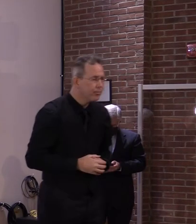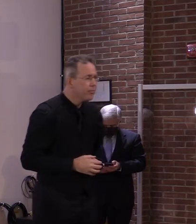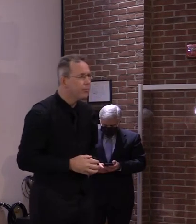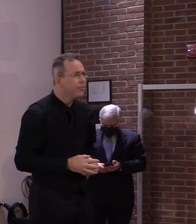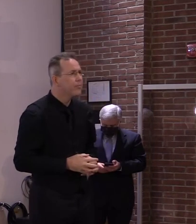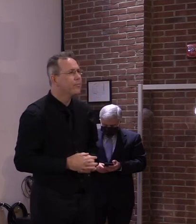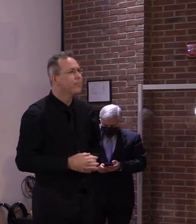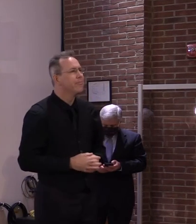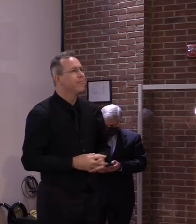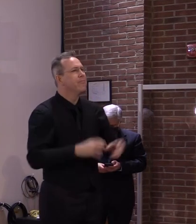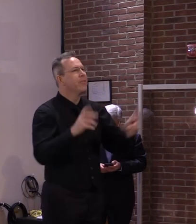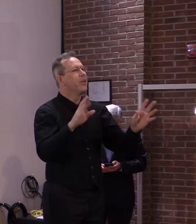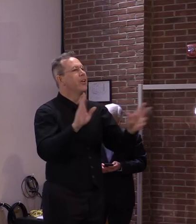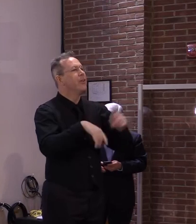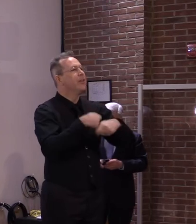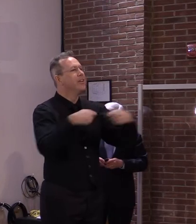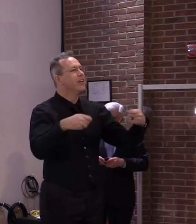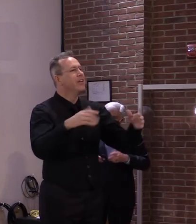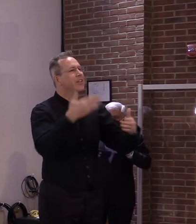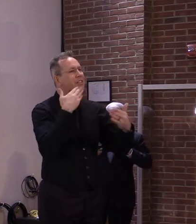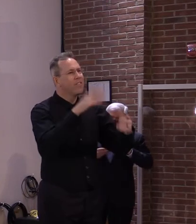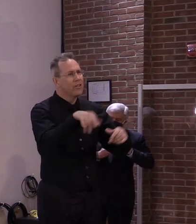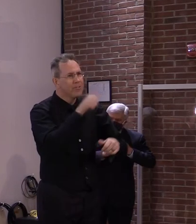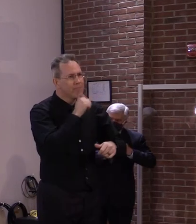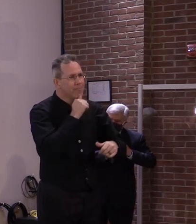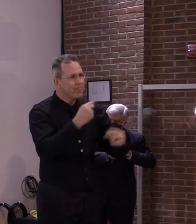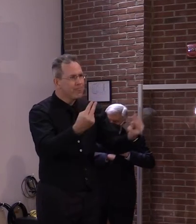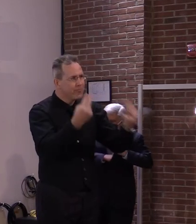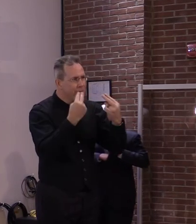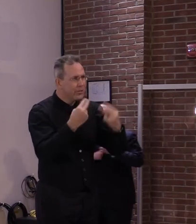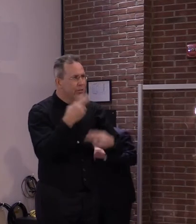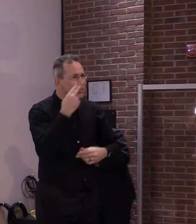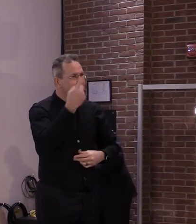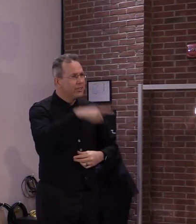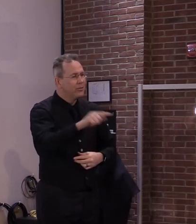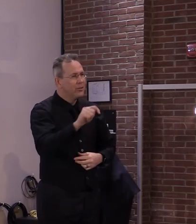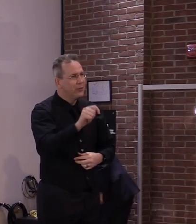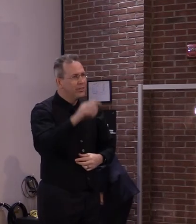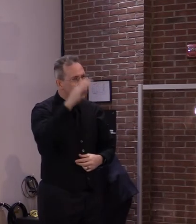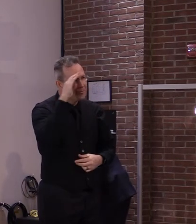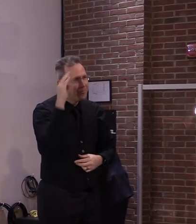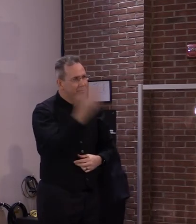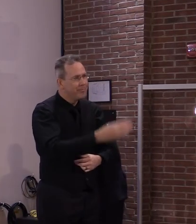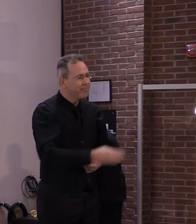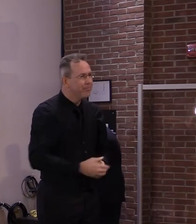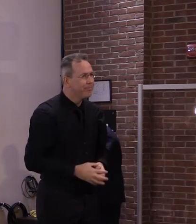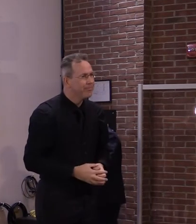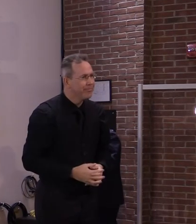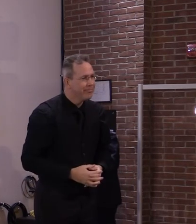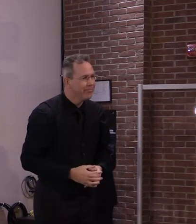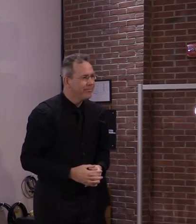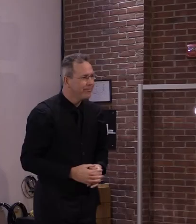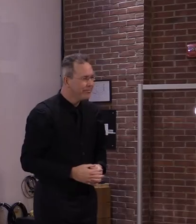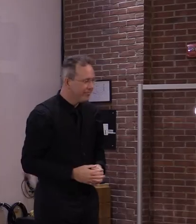well that's it thank you for your patience and we'll see you again on tuesday